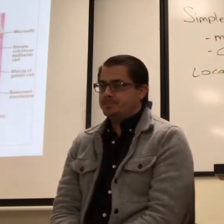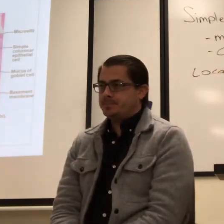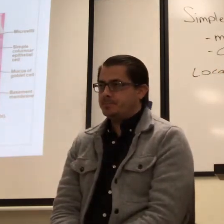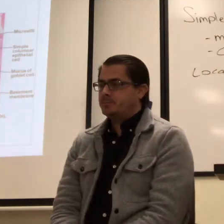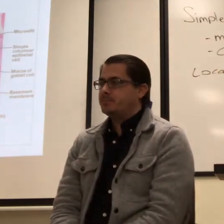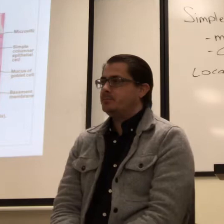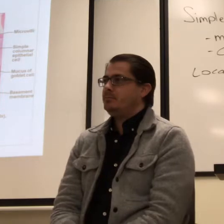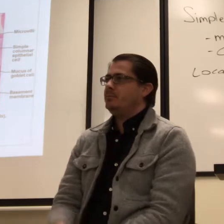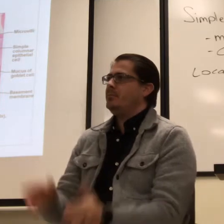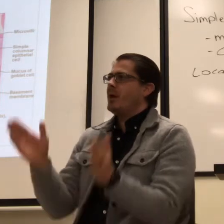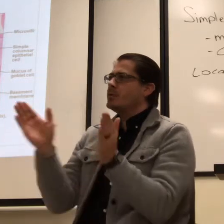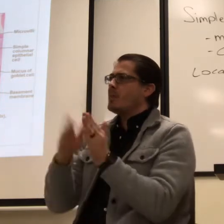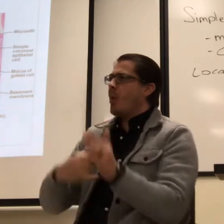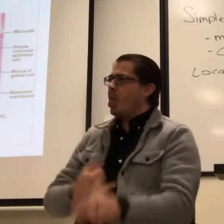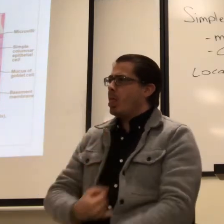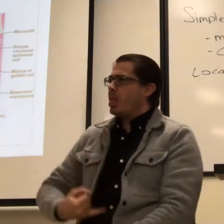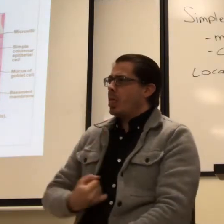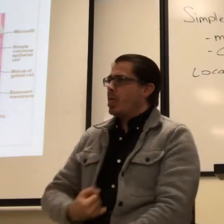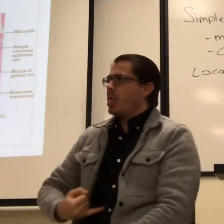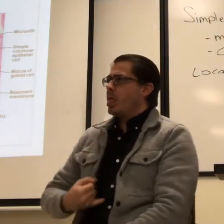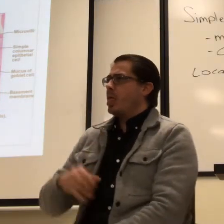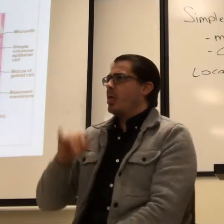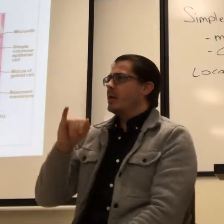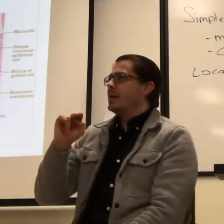Small intestine,